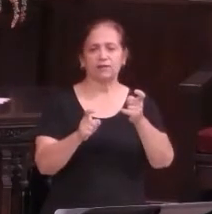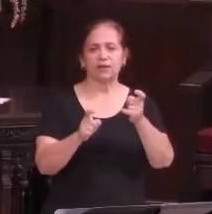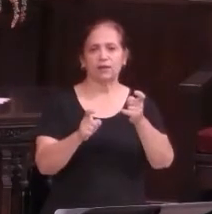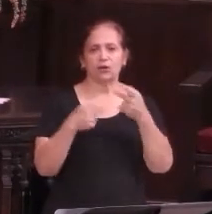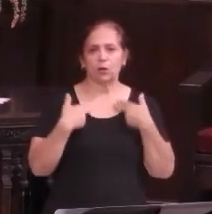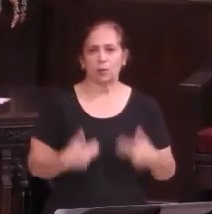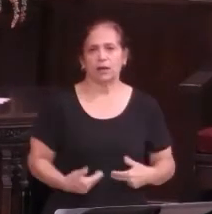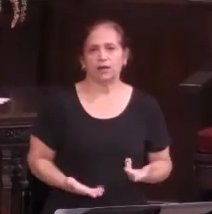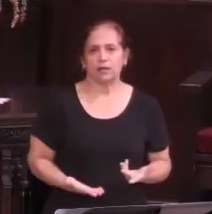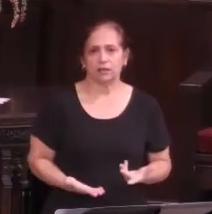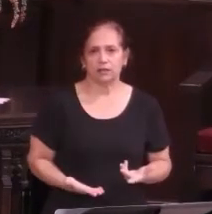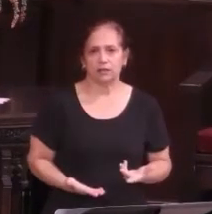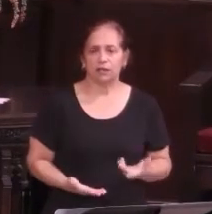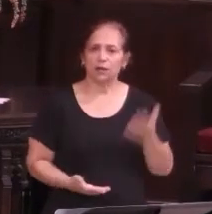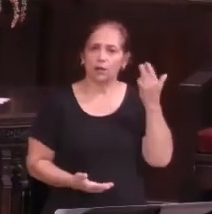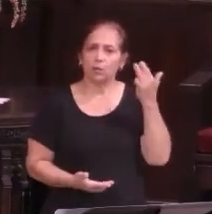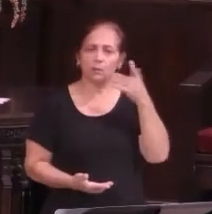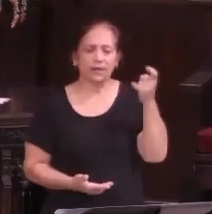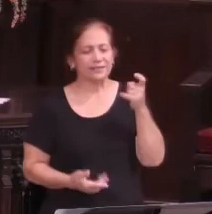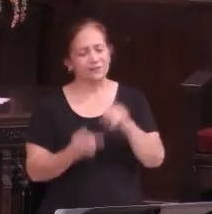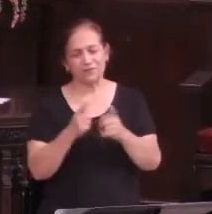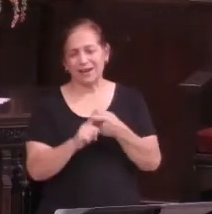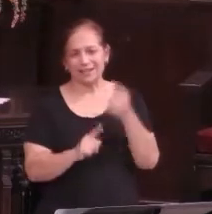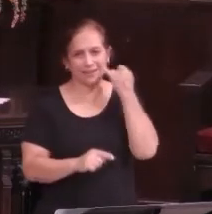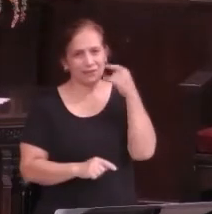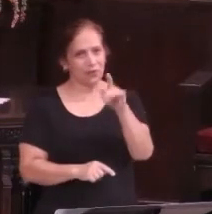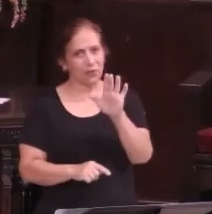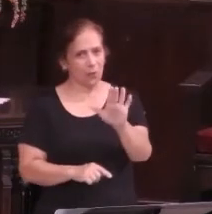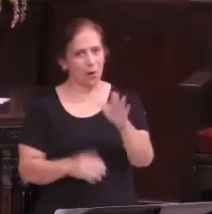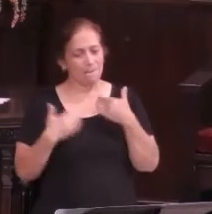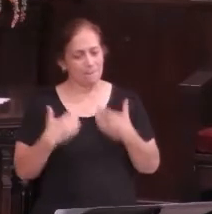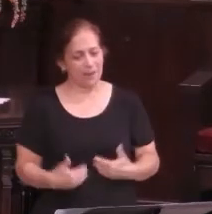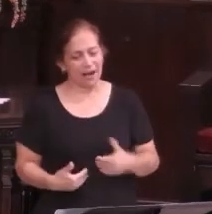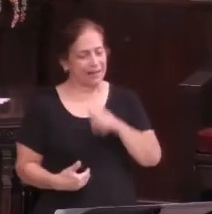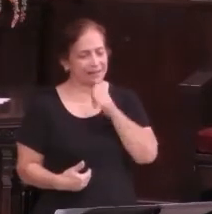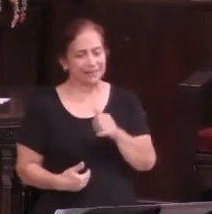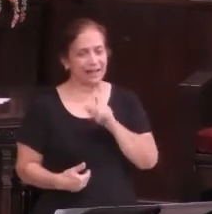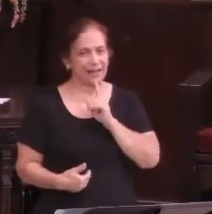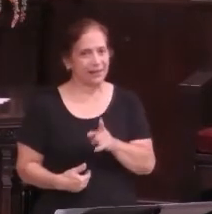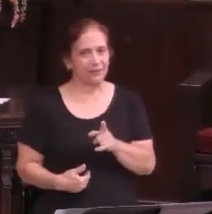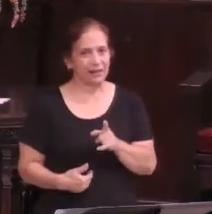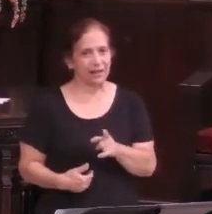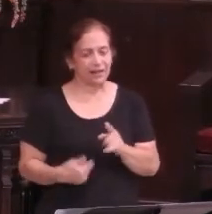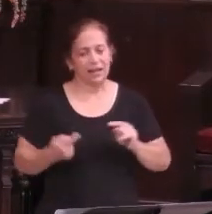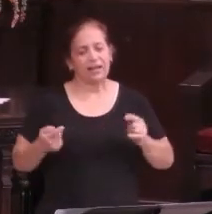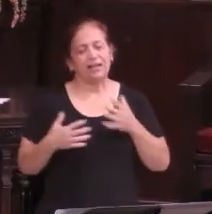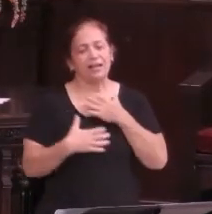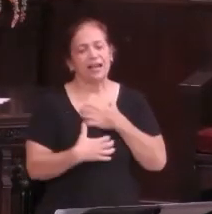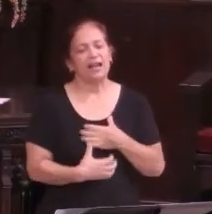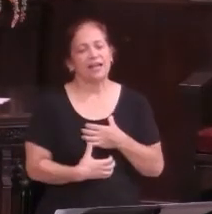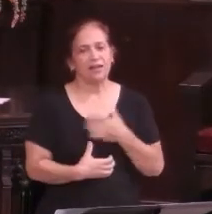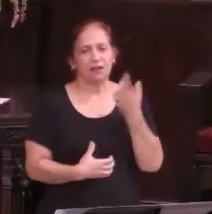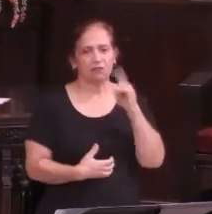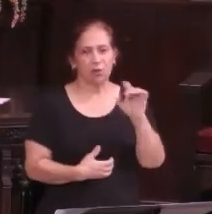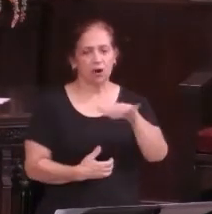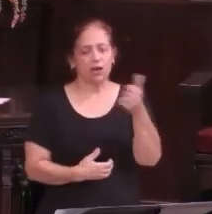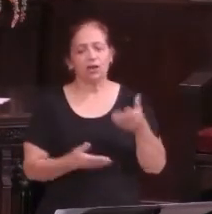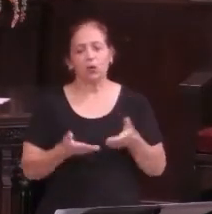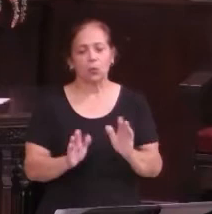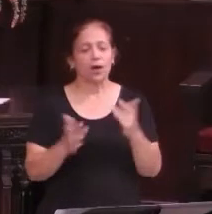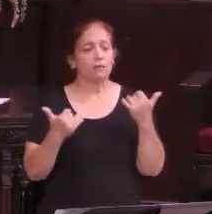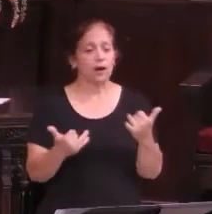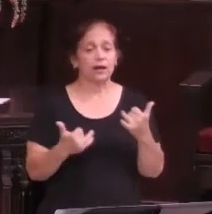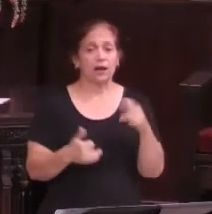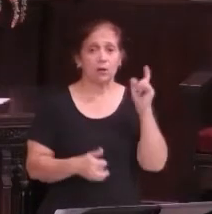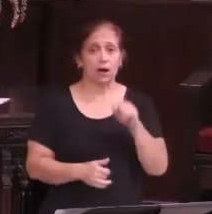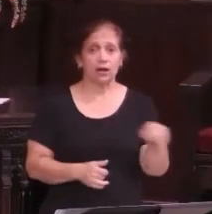humanity? Because, friends, if your body is not literally aching for another way right now, I